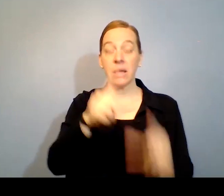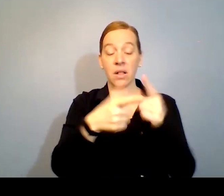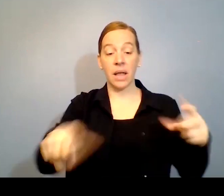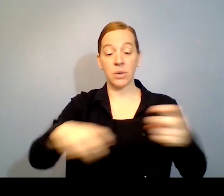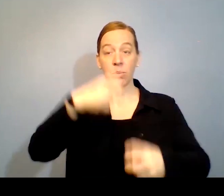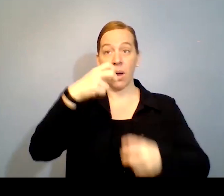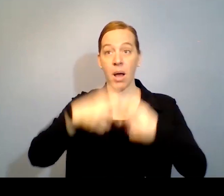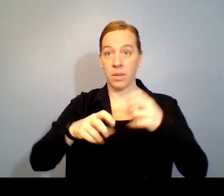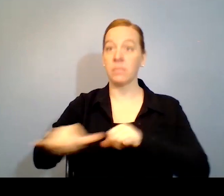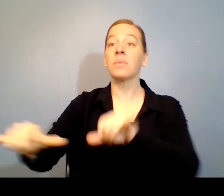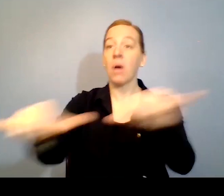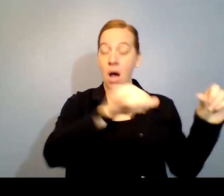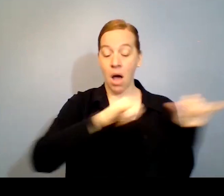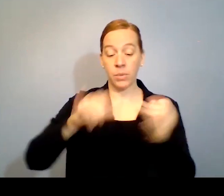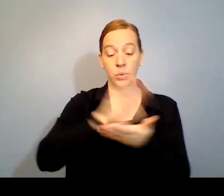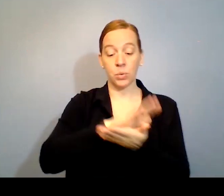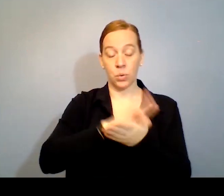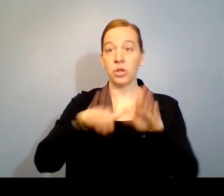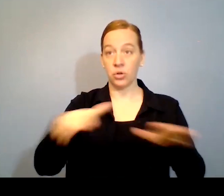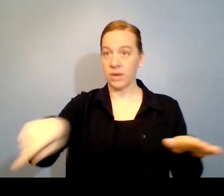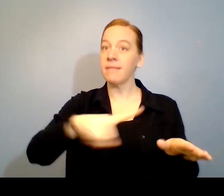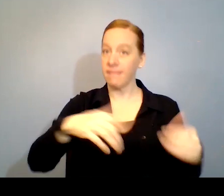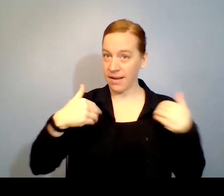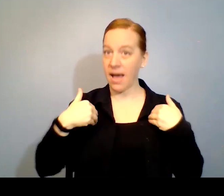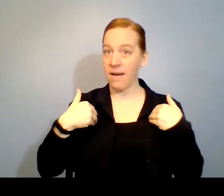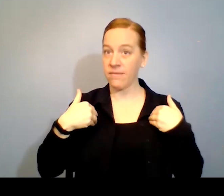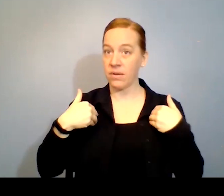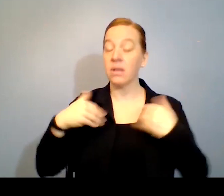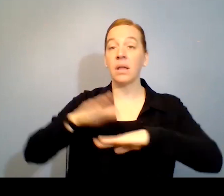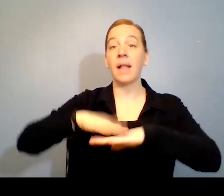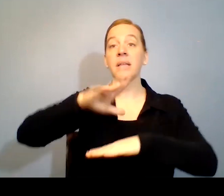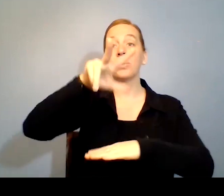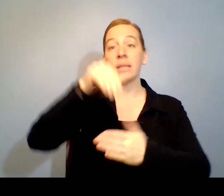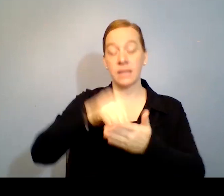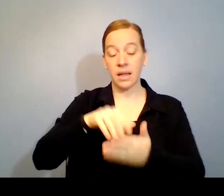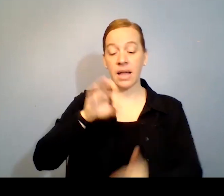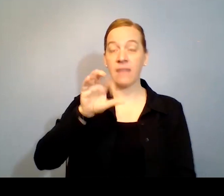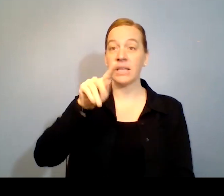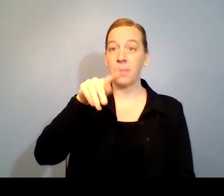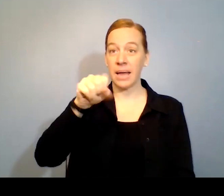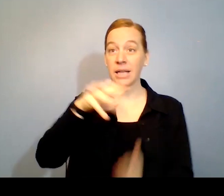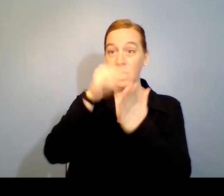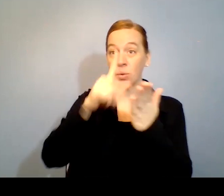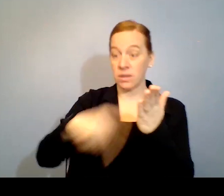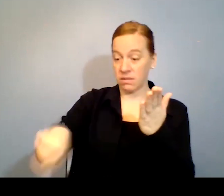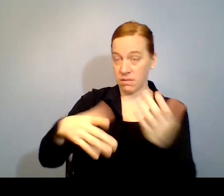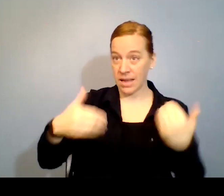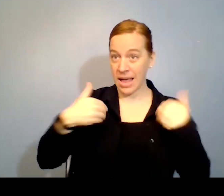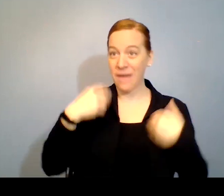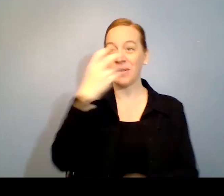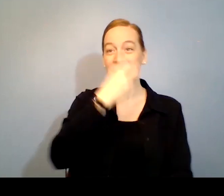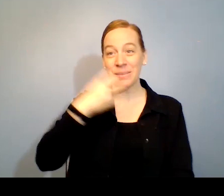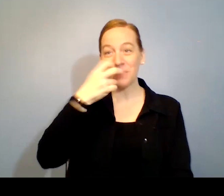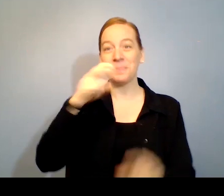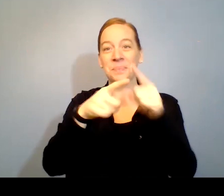language disorders are among the most common conditions in school-aged children, and more than 3,000 Fayette County Public School